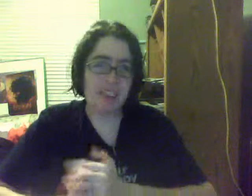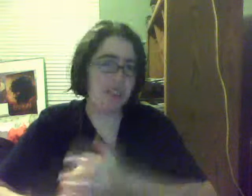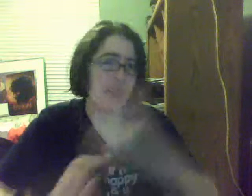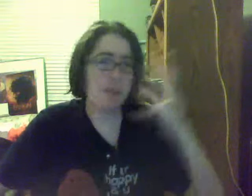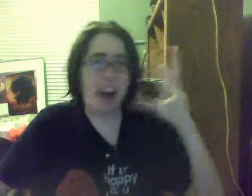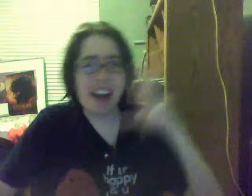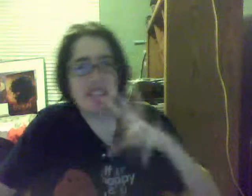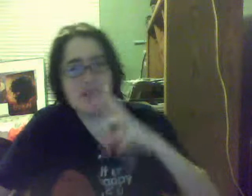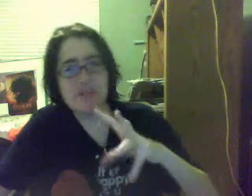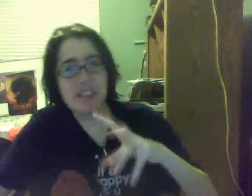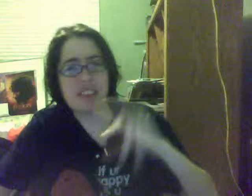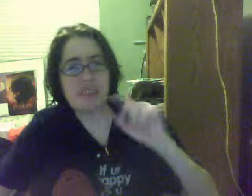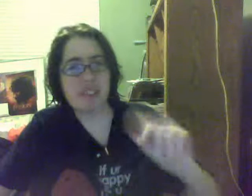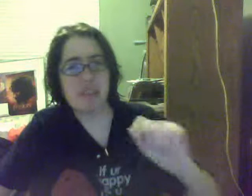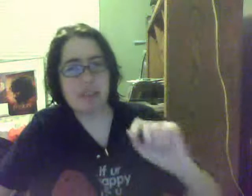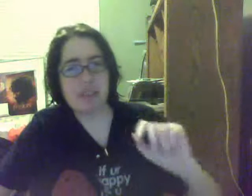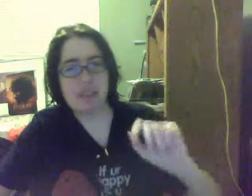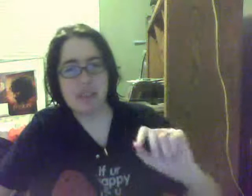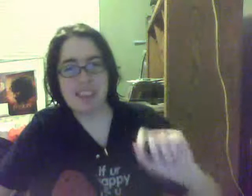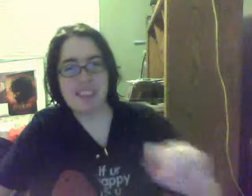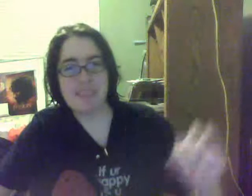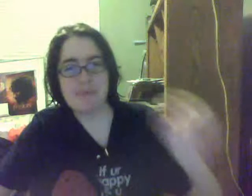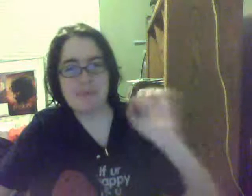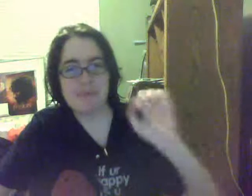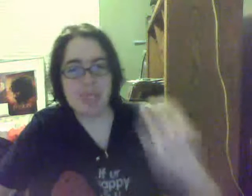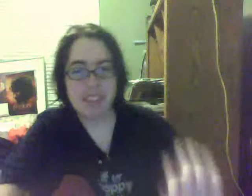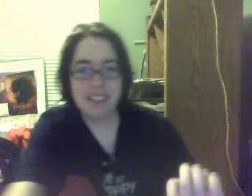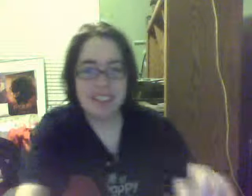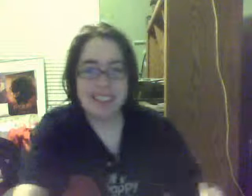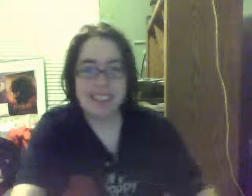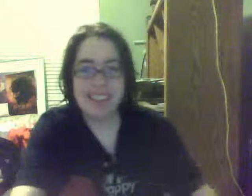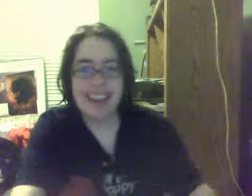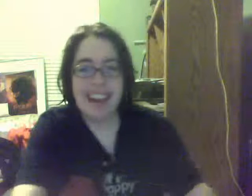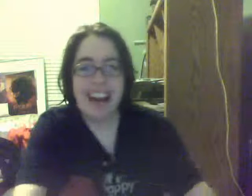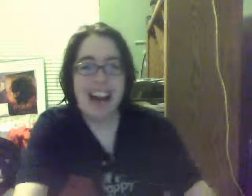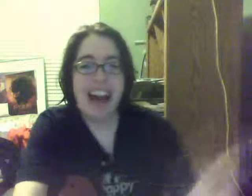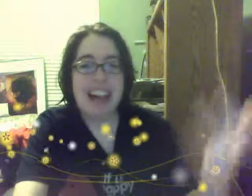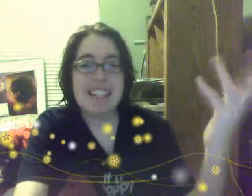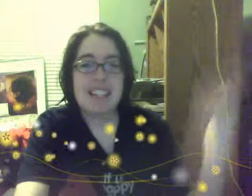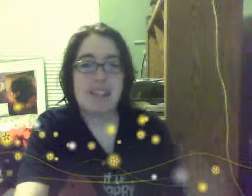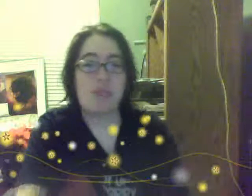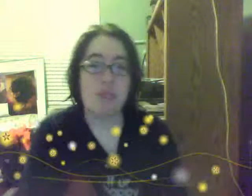so I knew that there was something going on there, but I didn't know